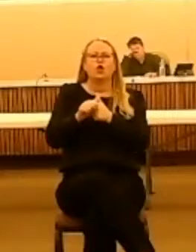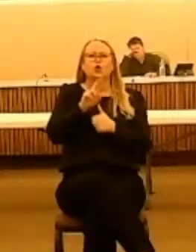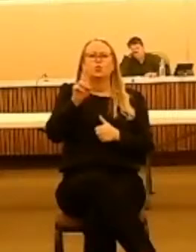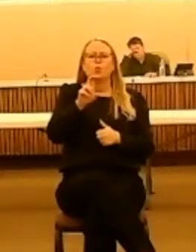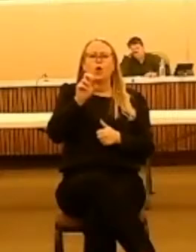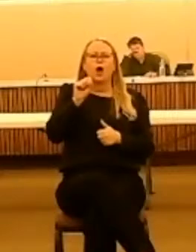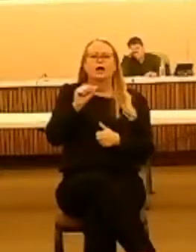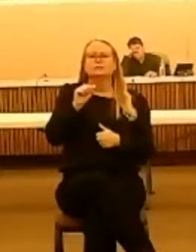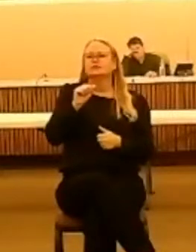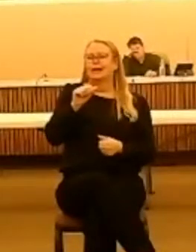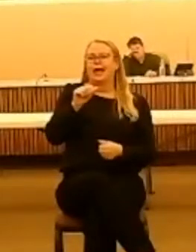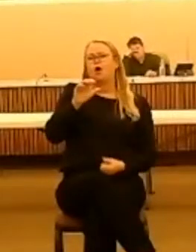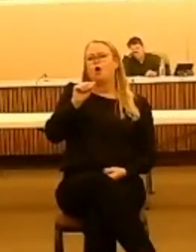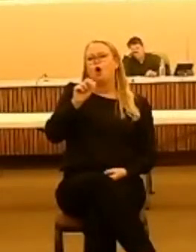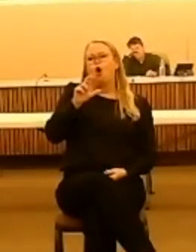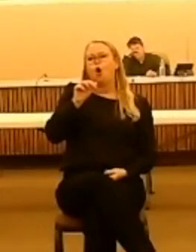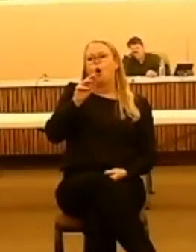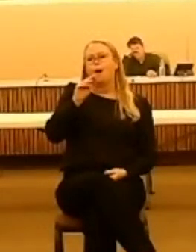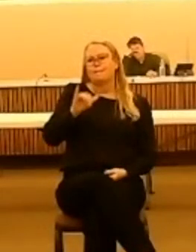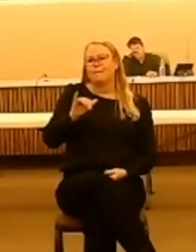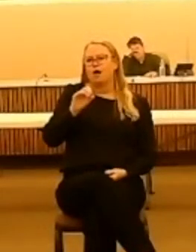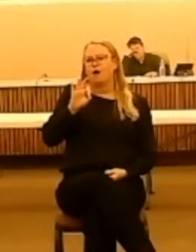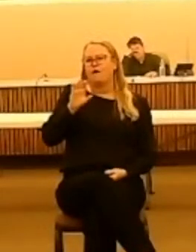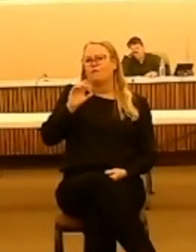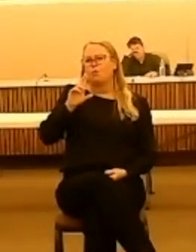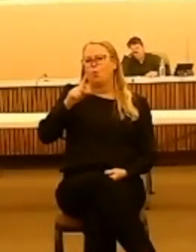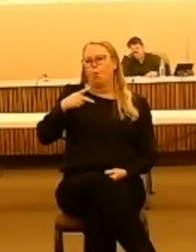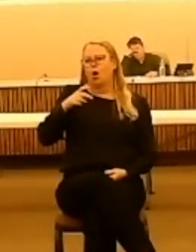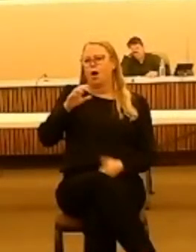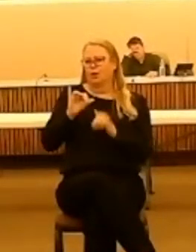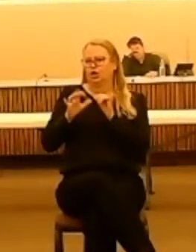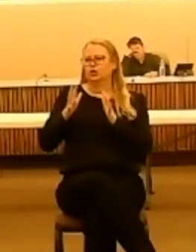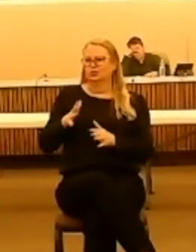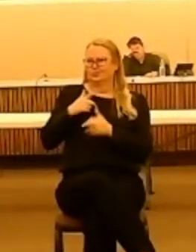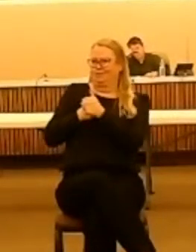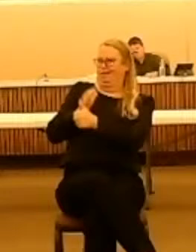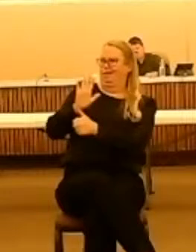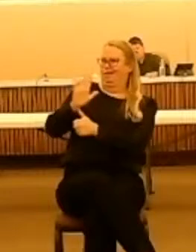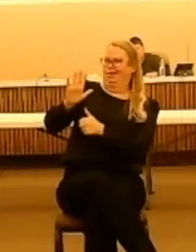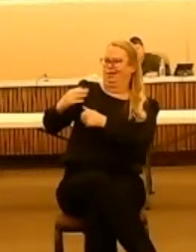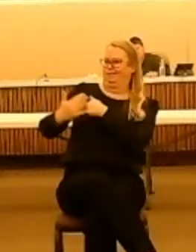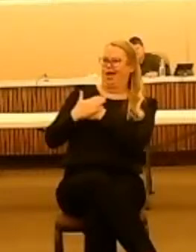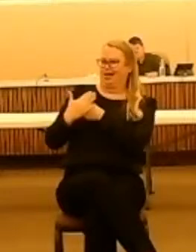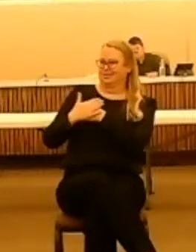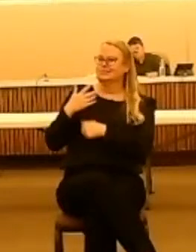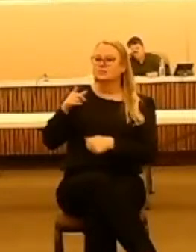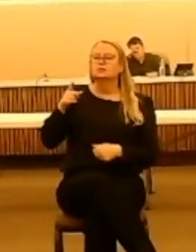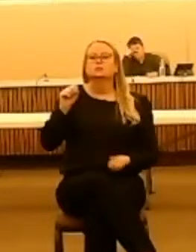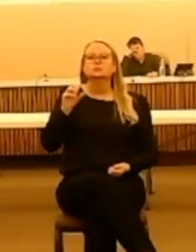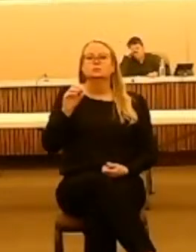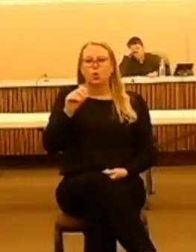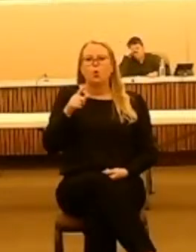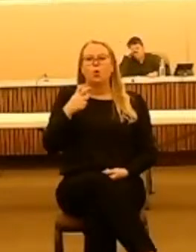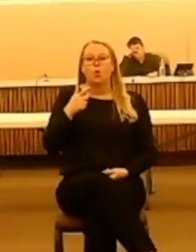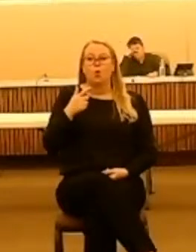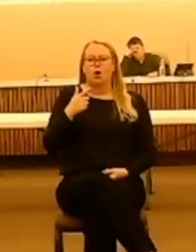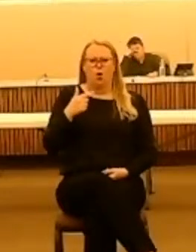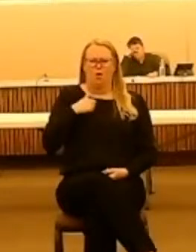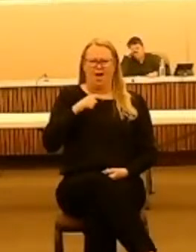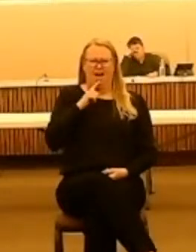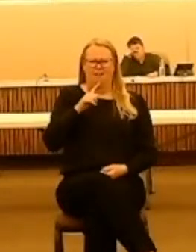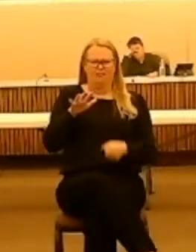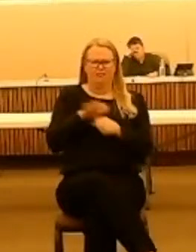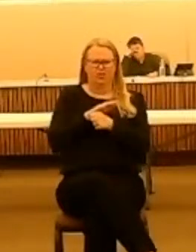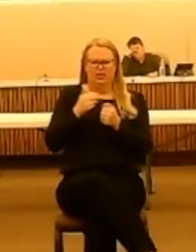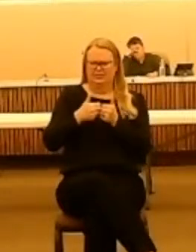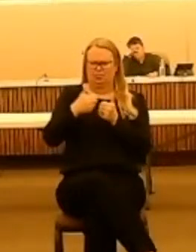for federally protected wetlands. And I will also add that the creek that goes through there does separate our site, I